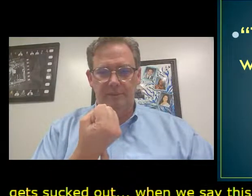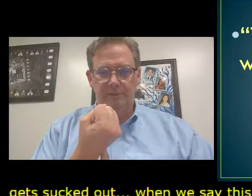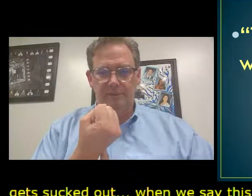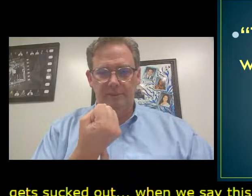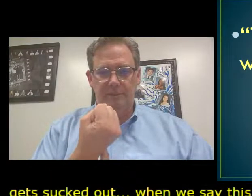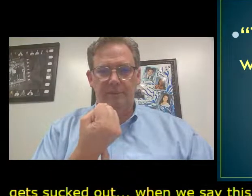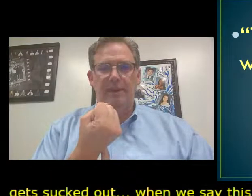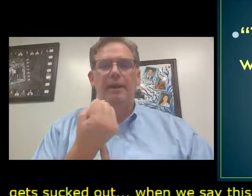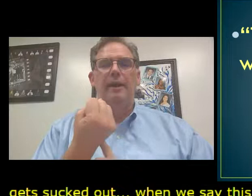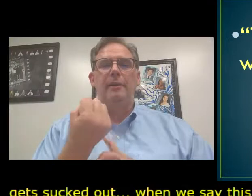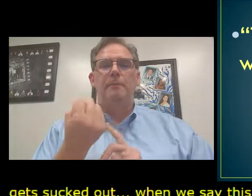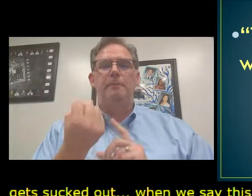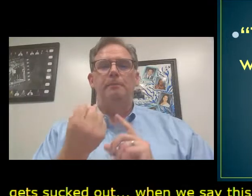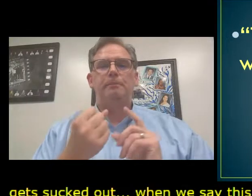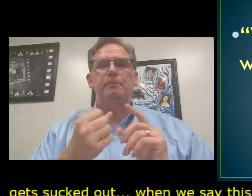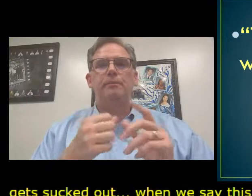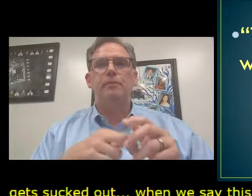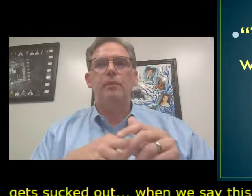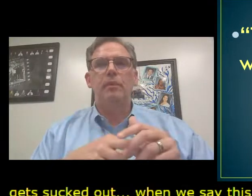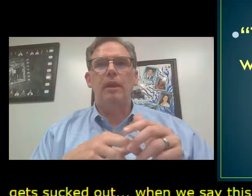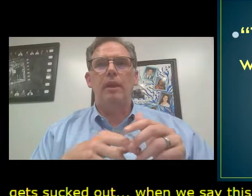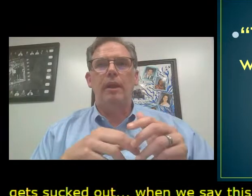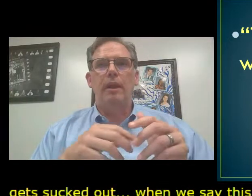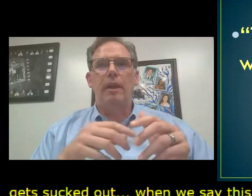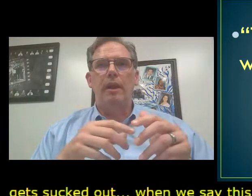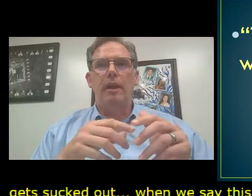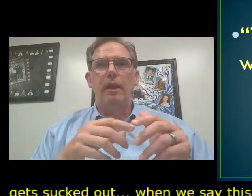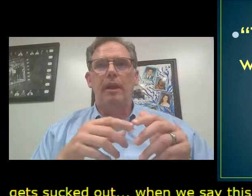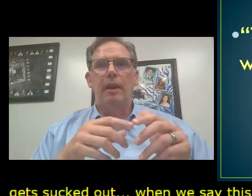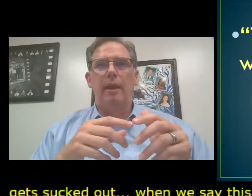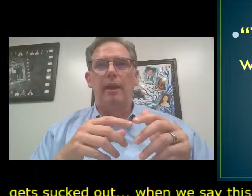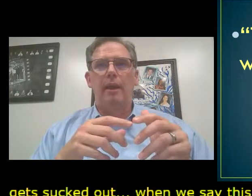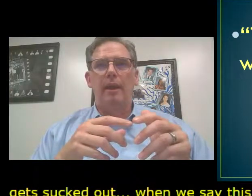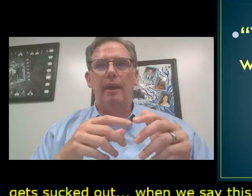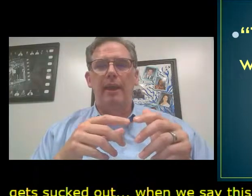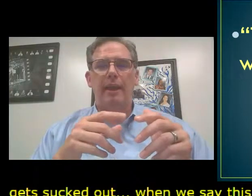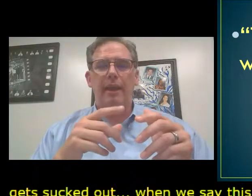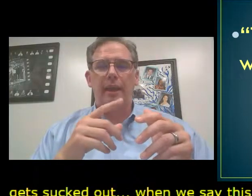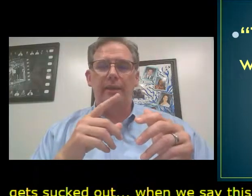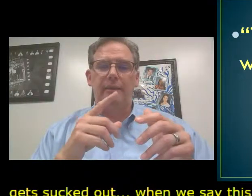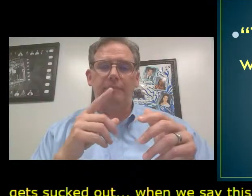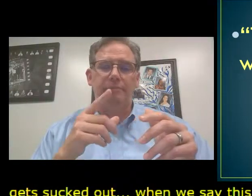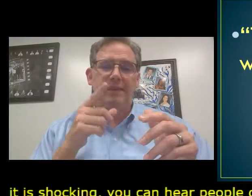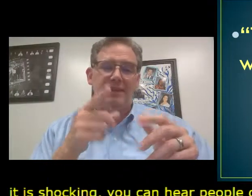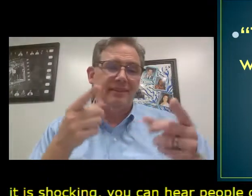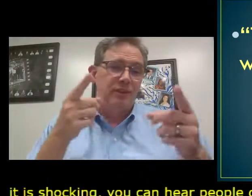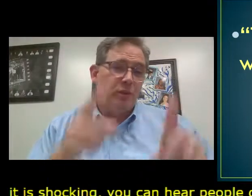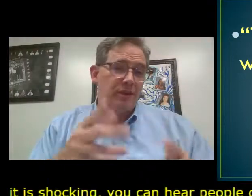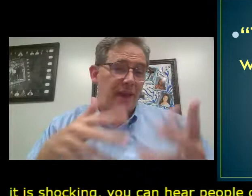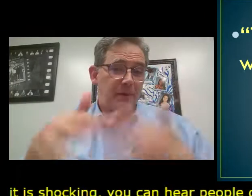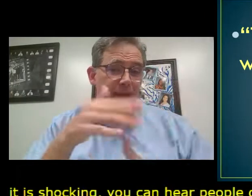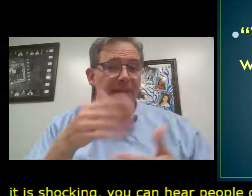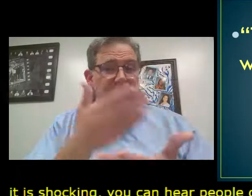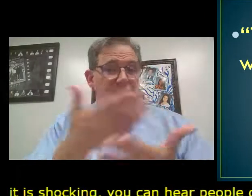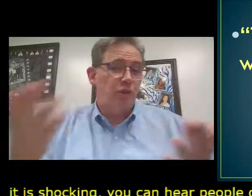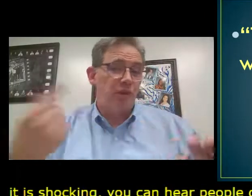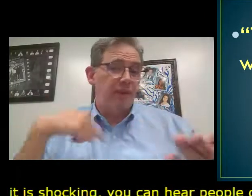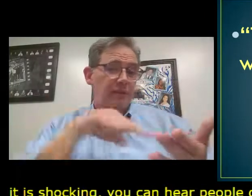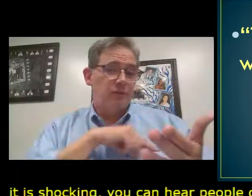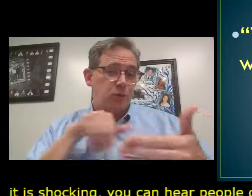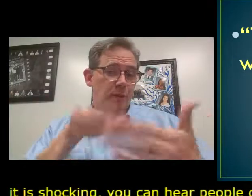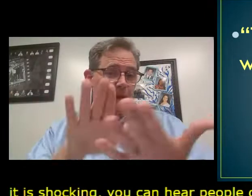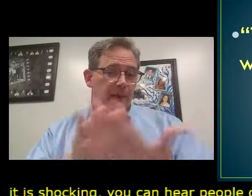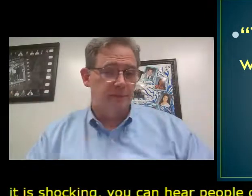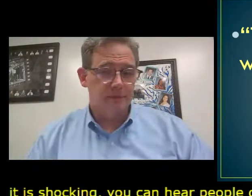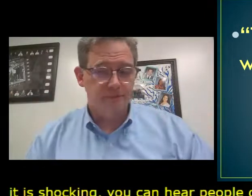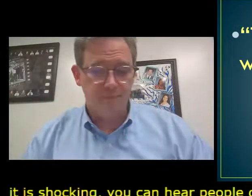I wanted to share these real life situations and tell you what kinds of things that I hear.